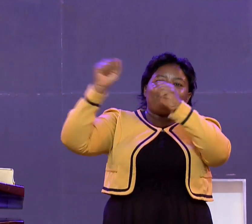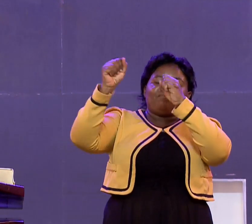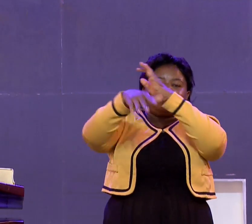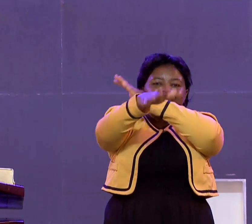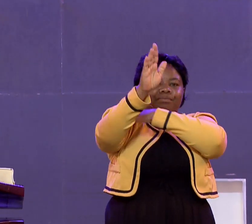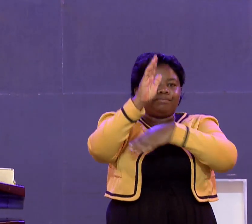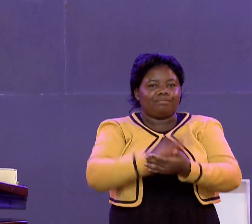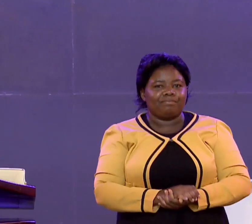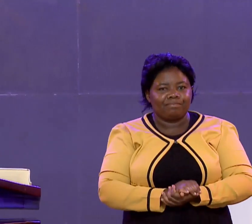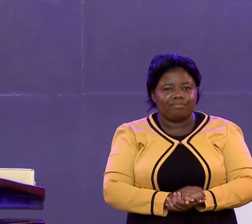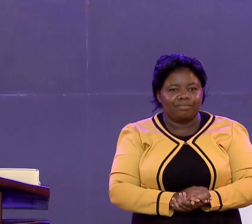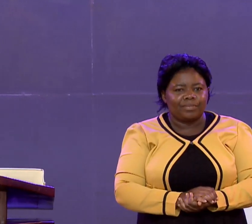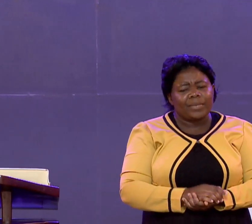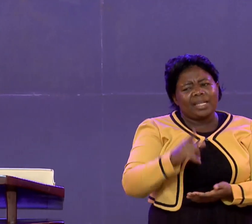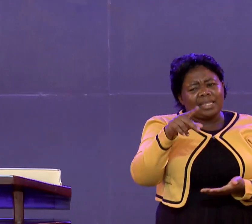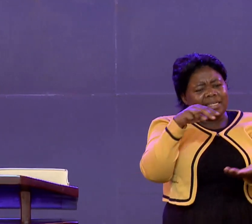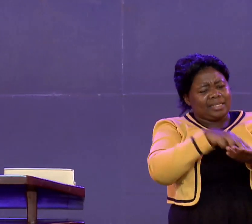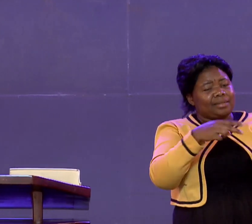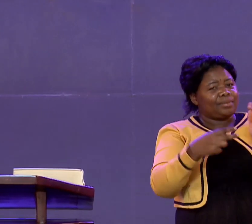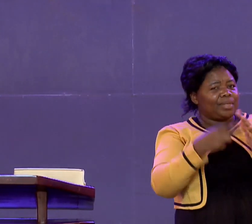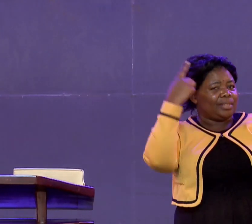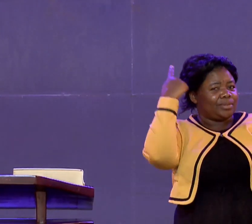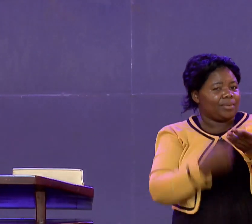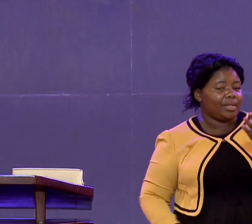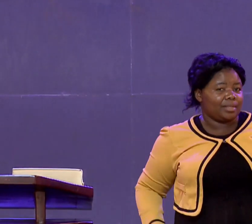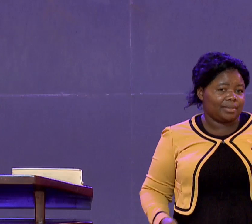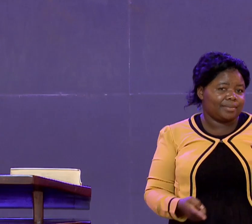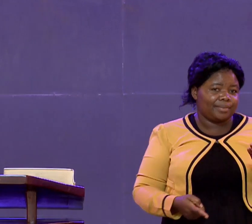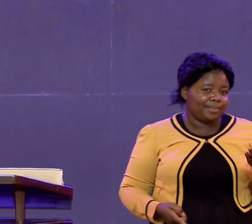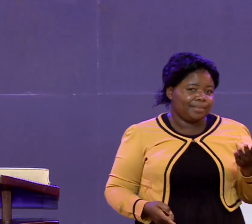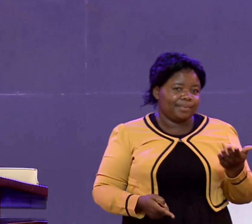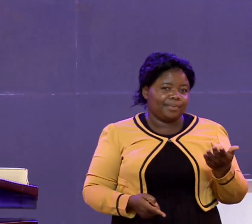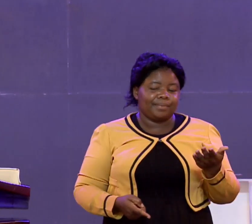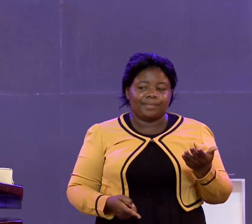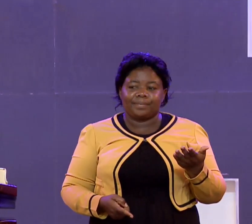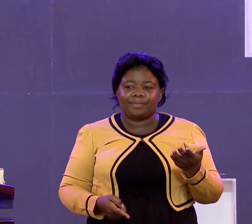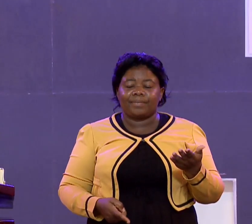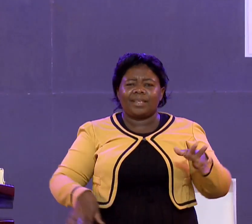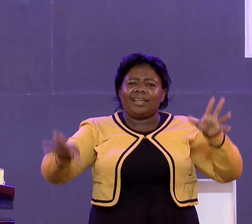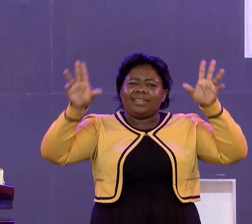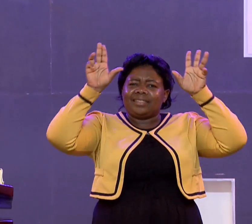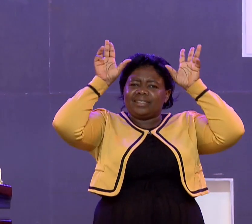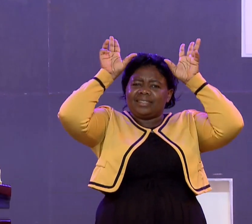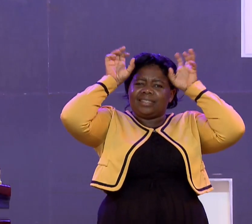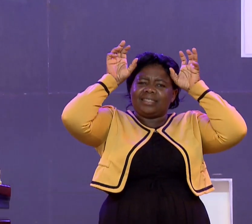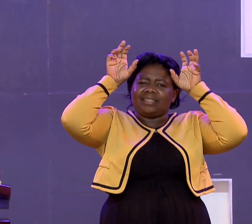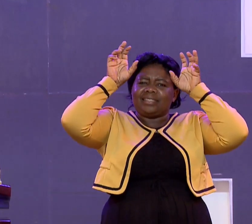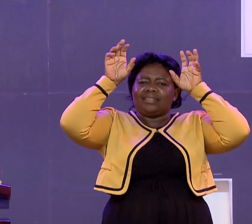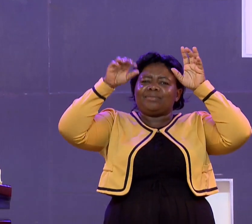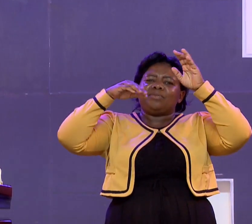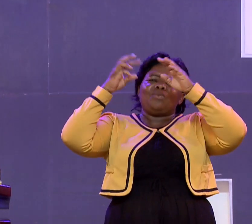high. Now, what does this mean? Kakati chino chitegezachi. The devil was lifted